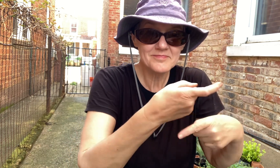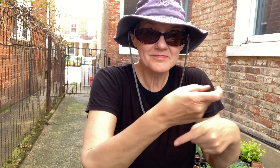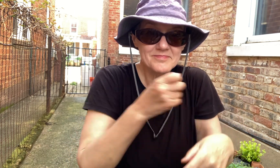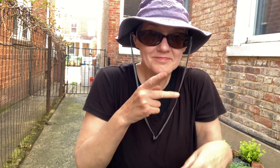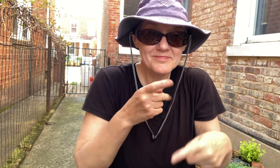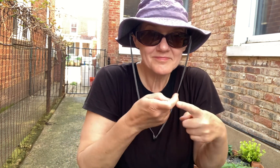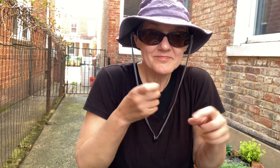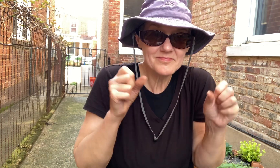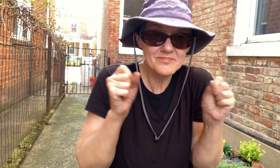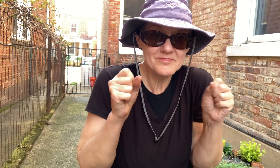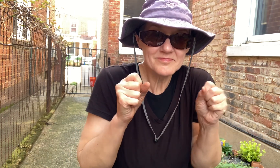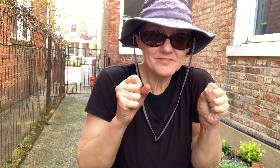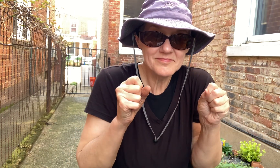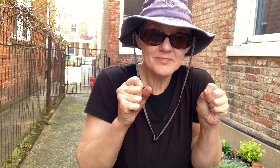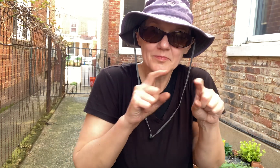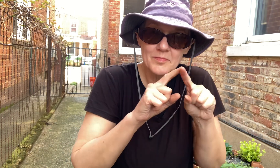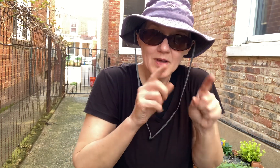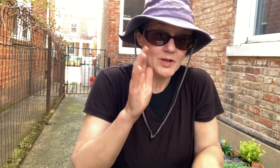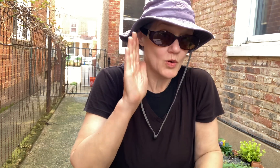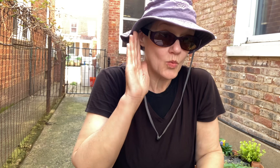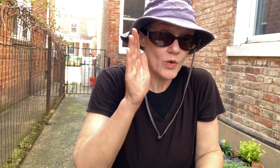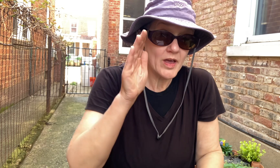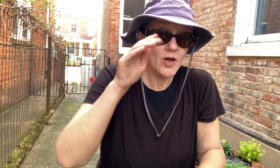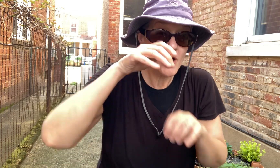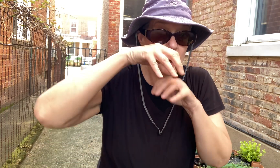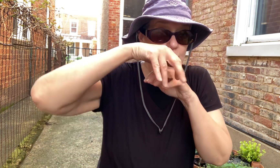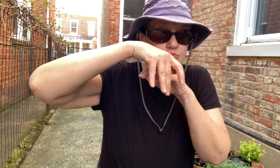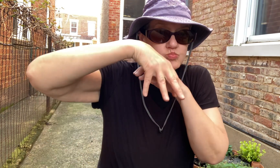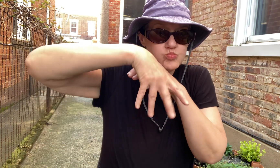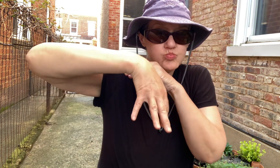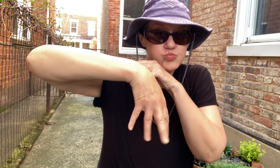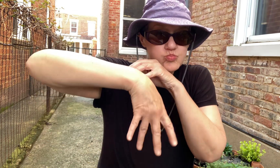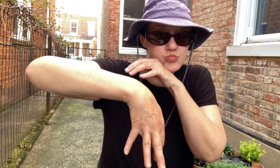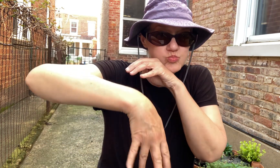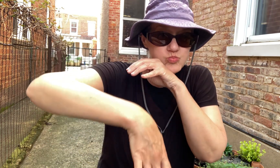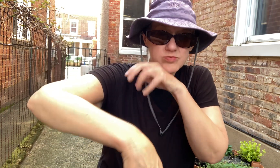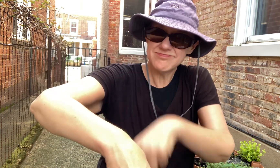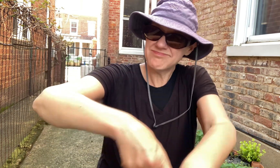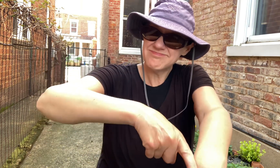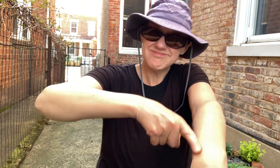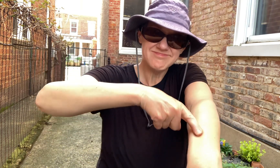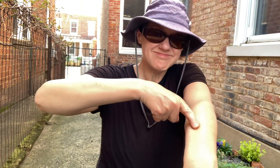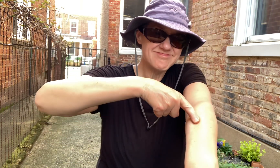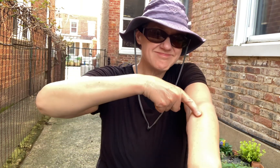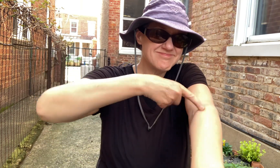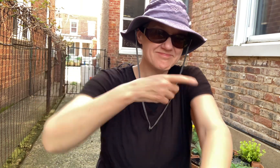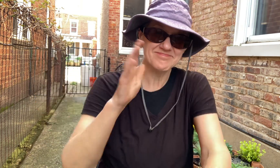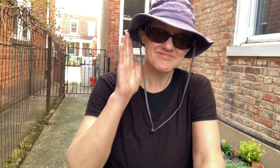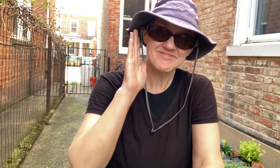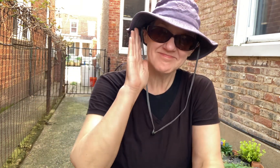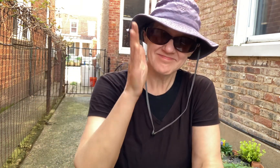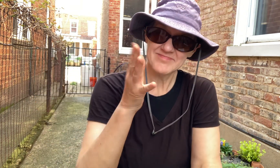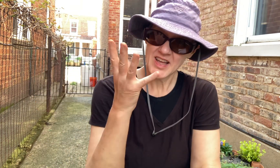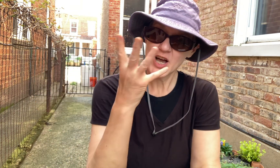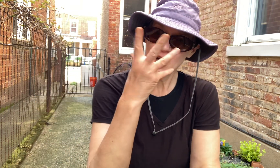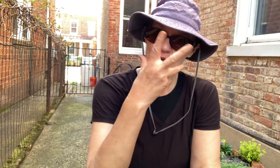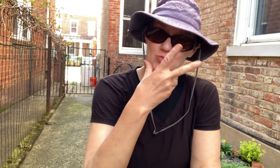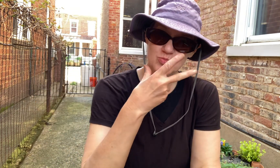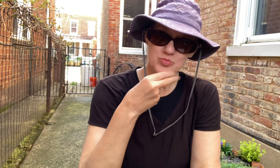it's just coming back from winter, but by summer, it's going to be trailing down really long and be